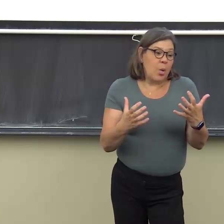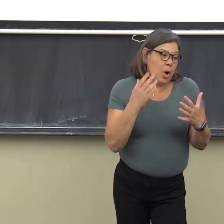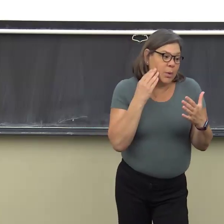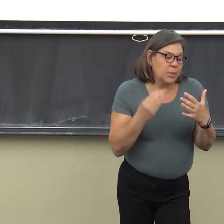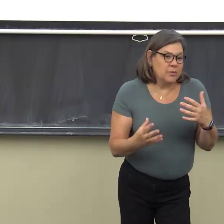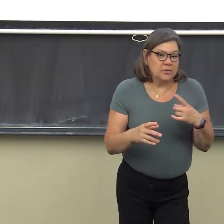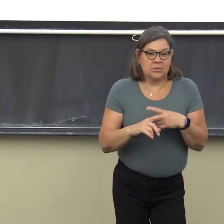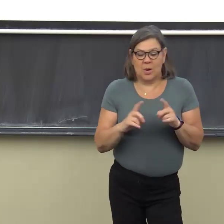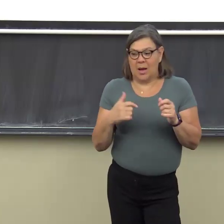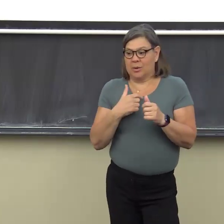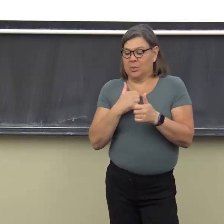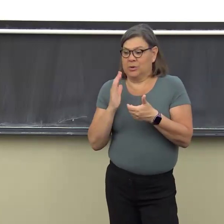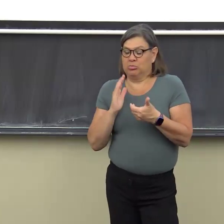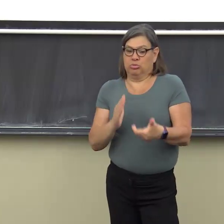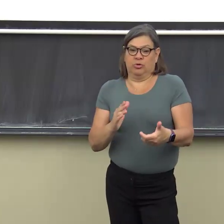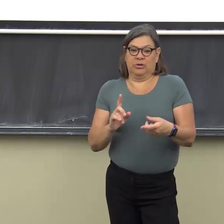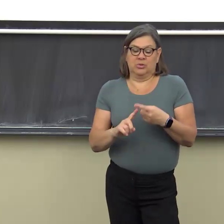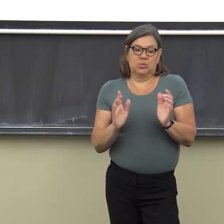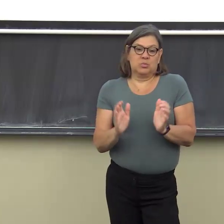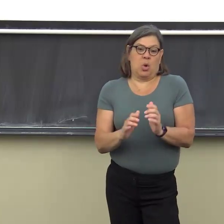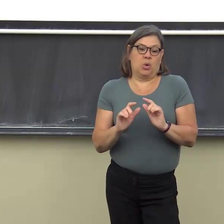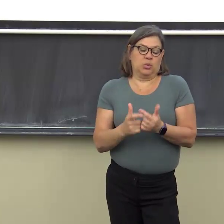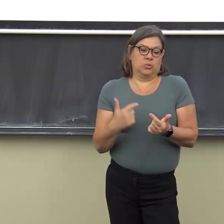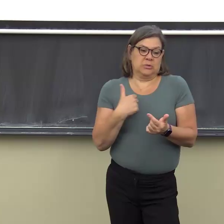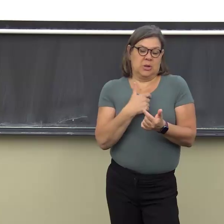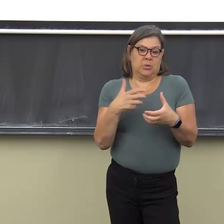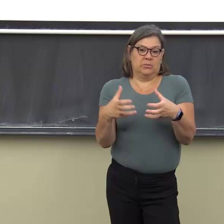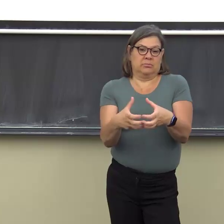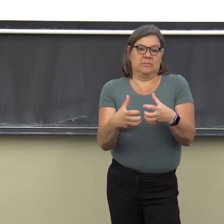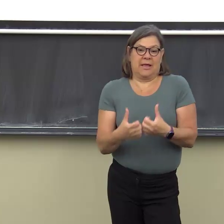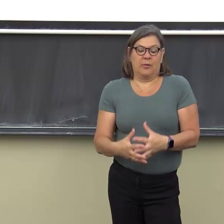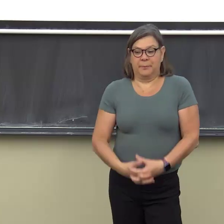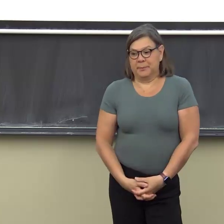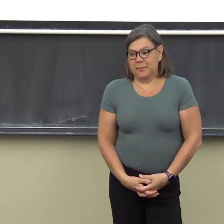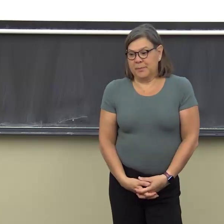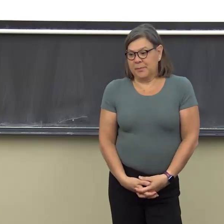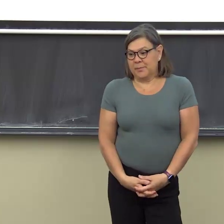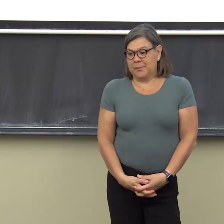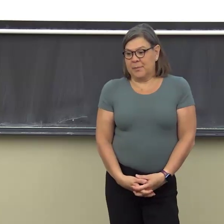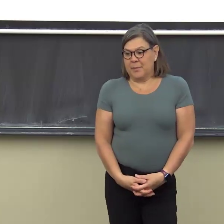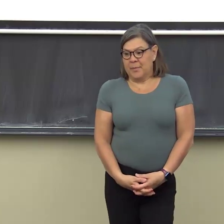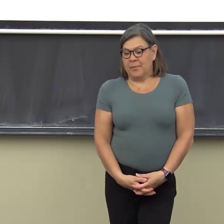how we bring this to smaller groups that we can together build a